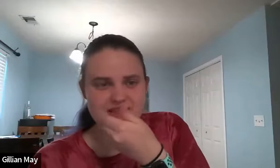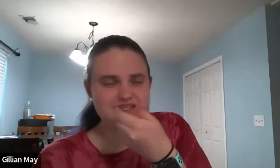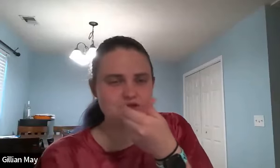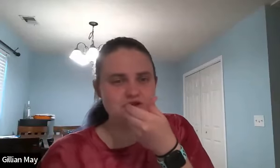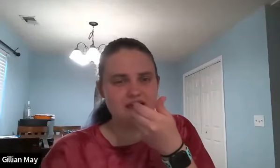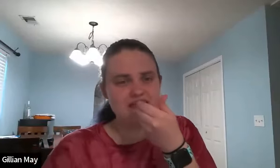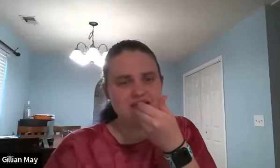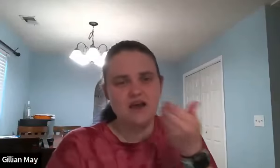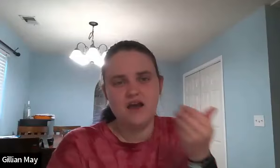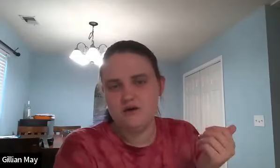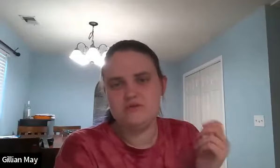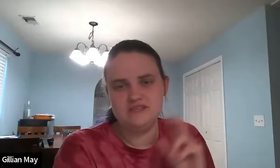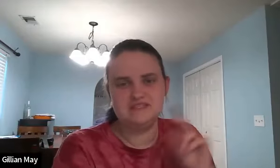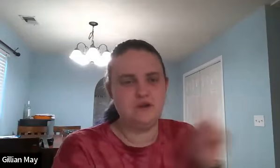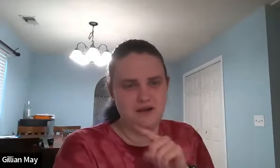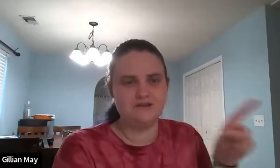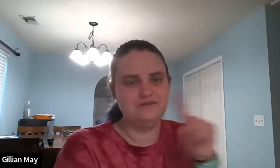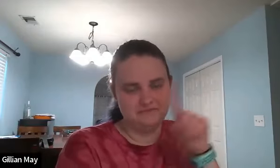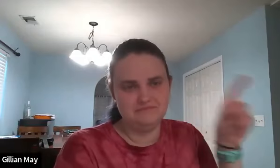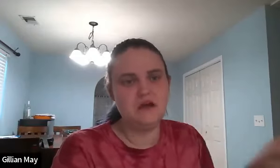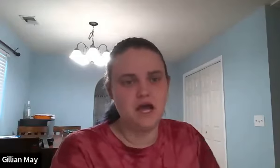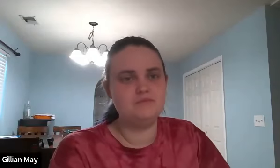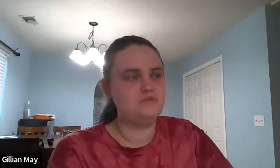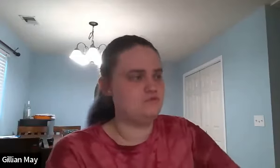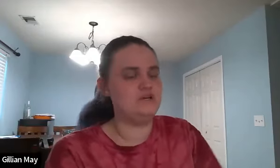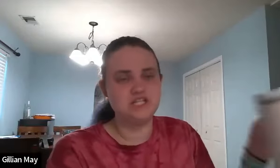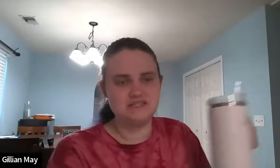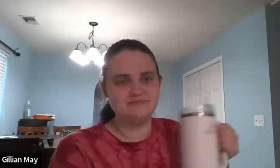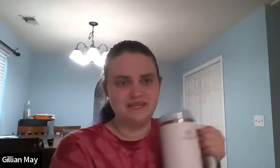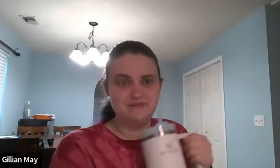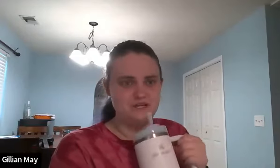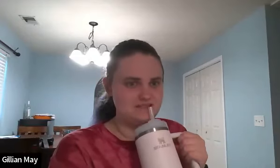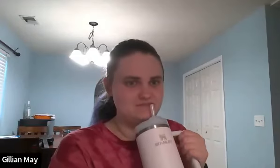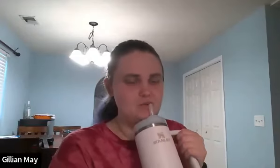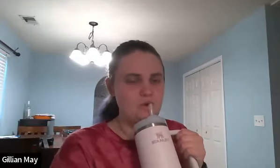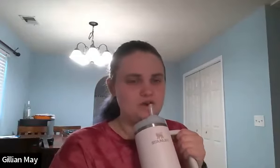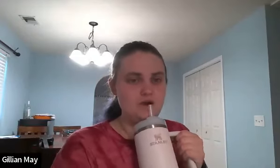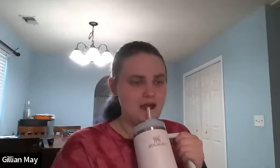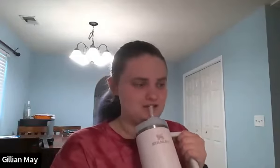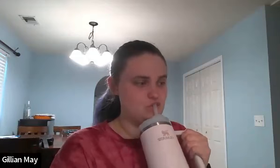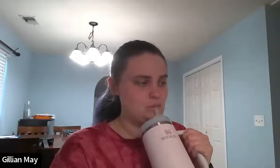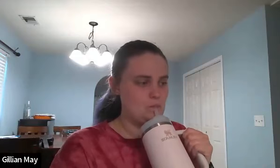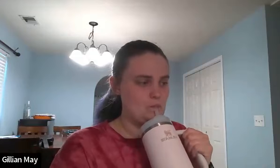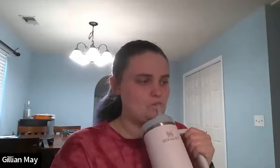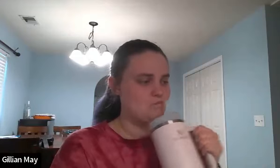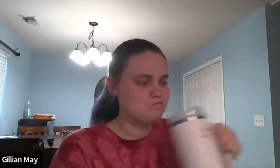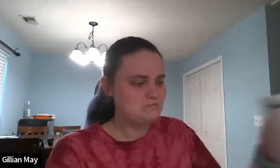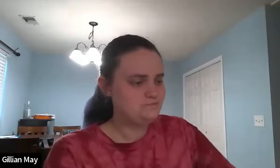things where you're like, oh, this is where regions make a difference in where you're at.